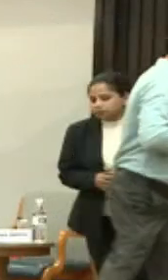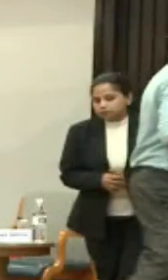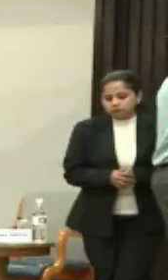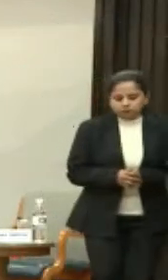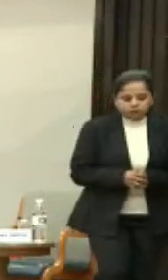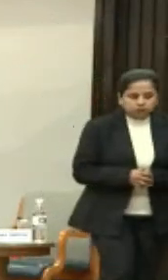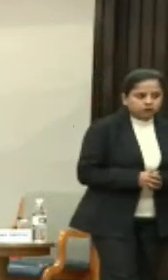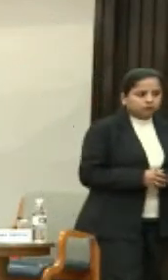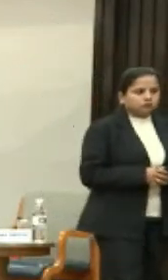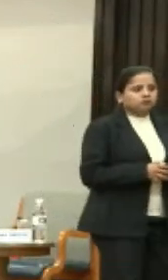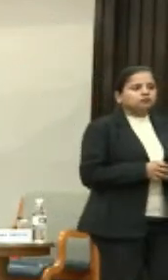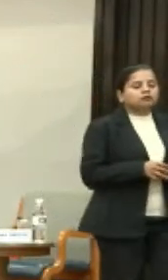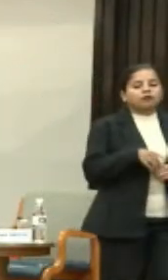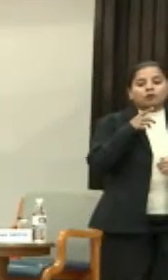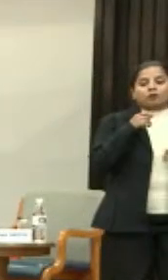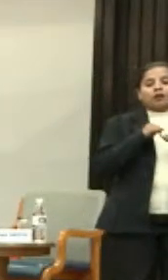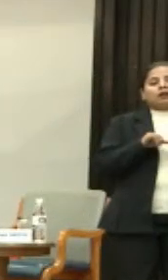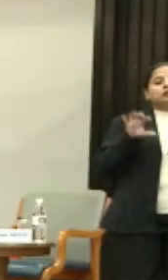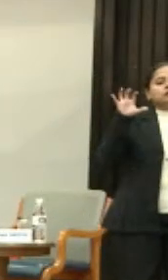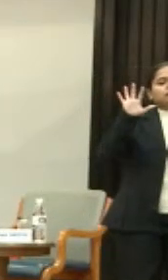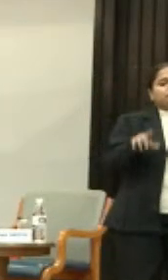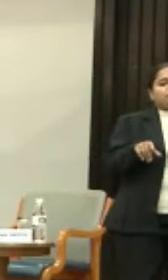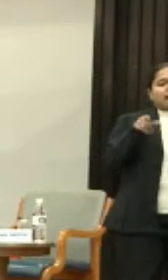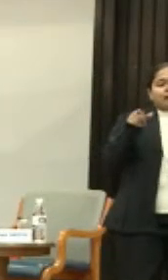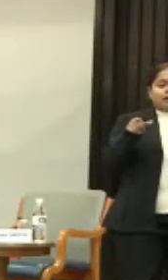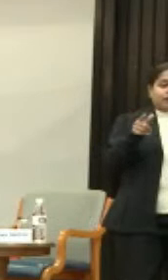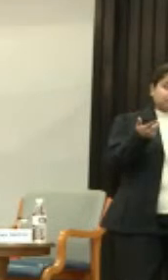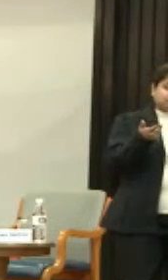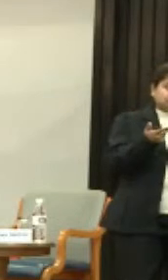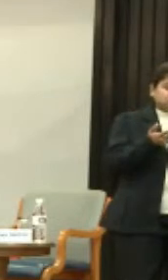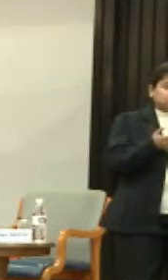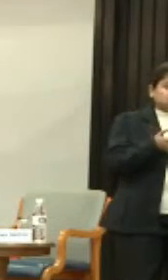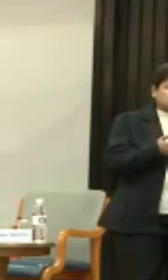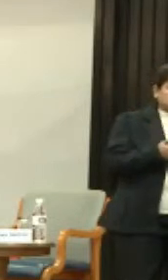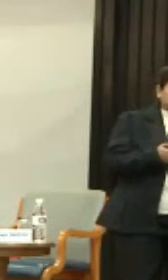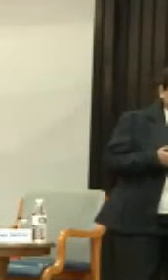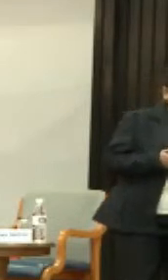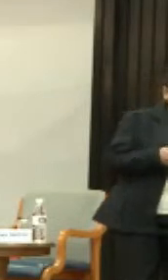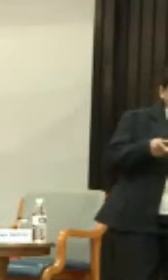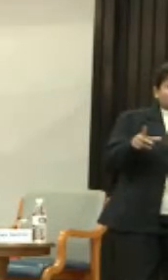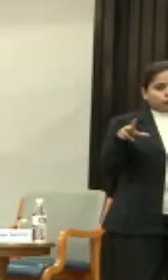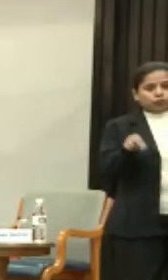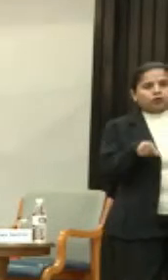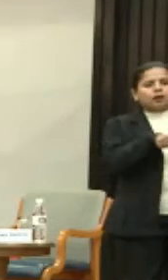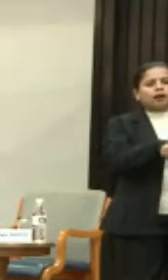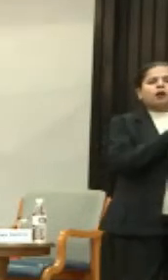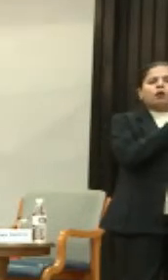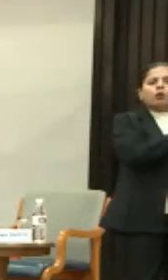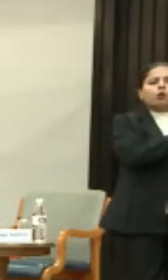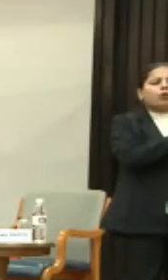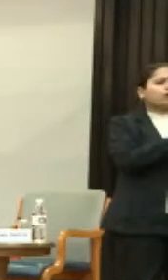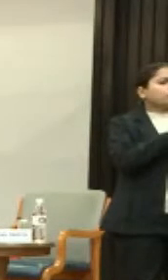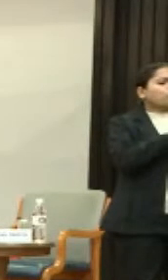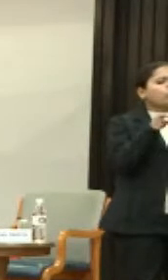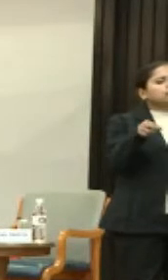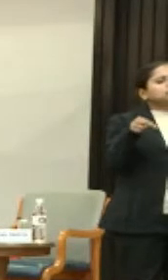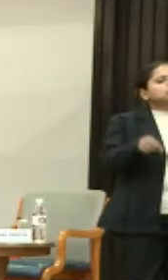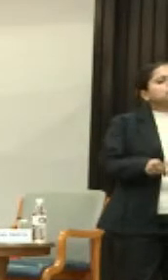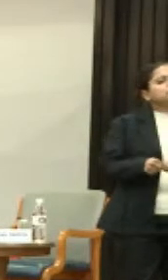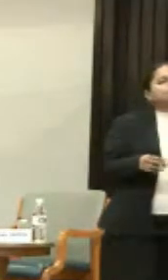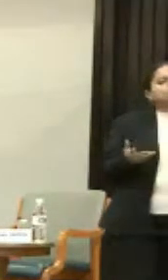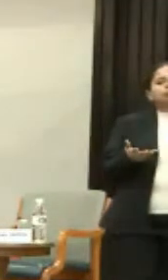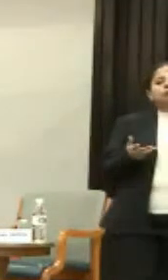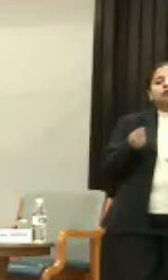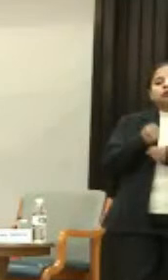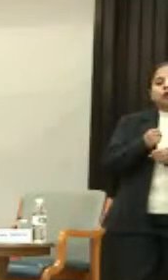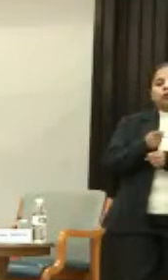the state has a benign role, it has a malign role. It has a benign role where it needs